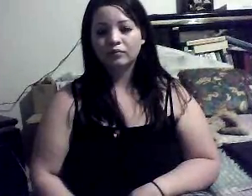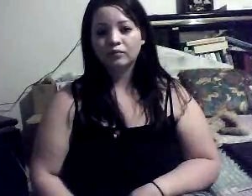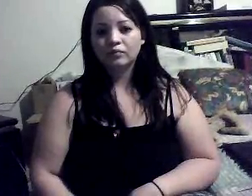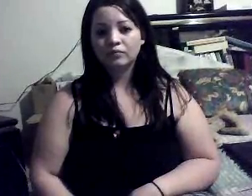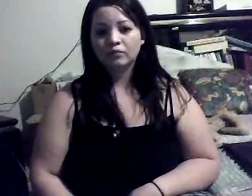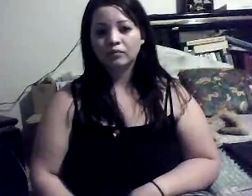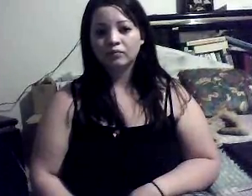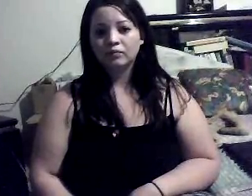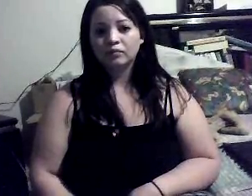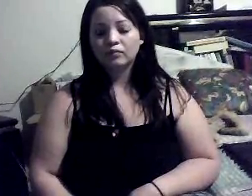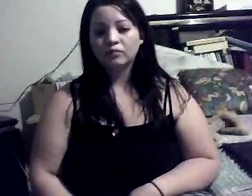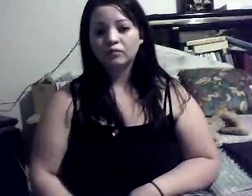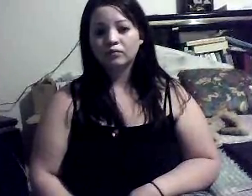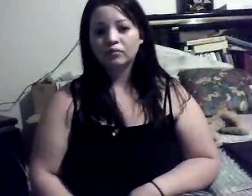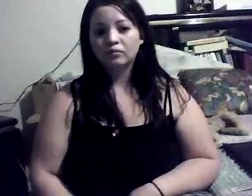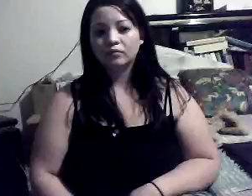we live in today.